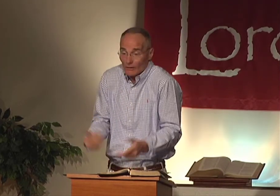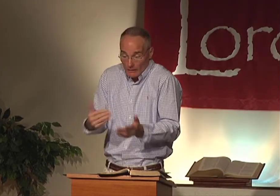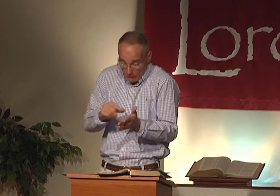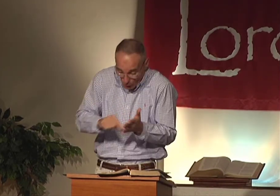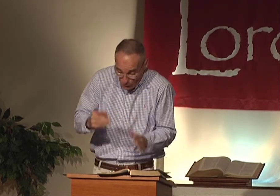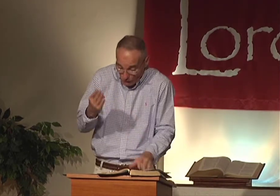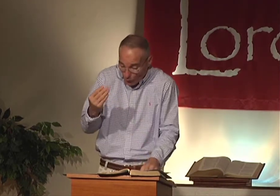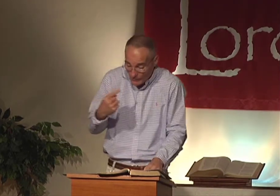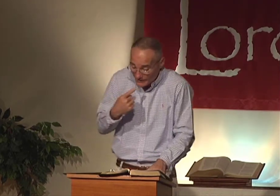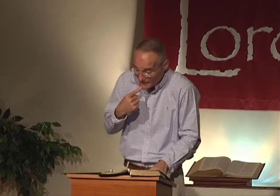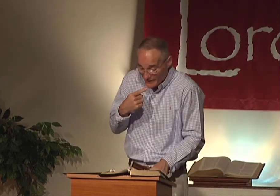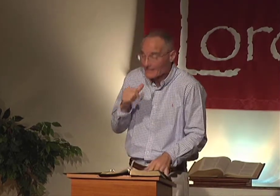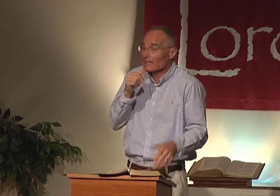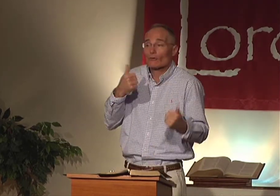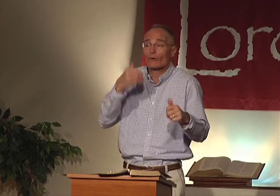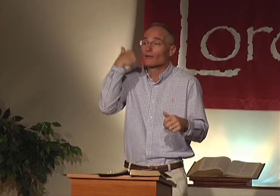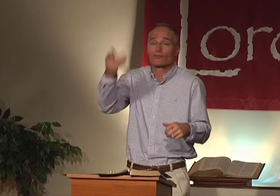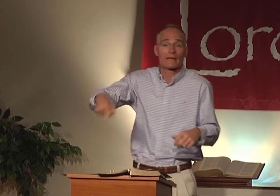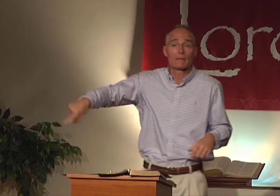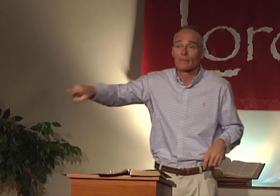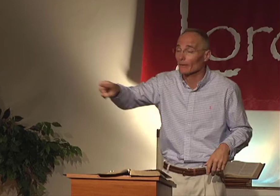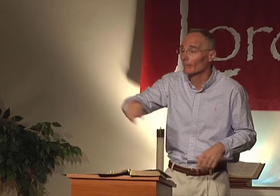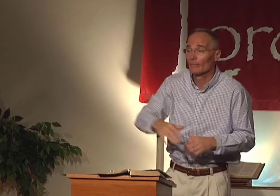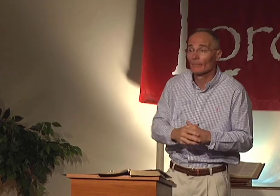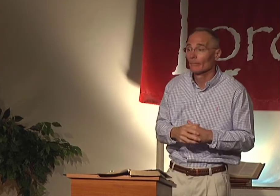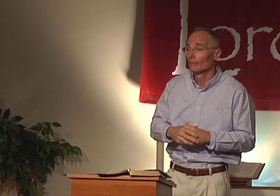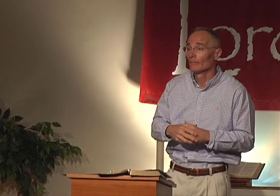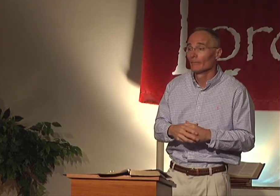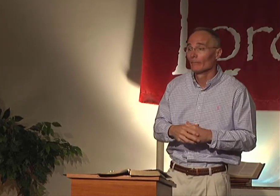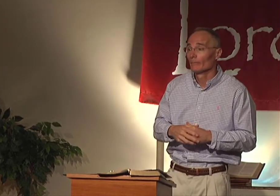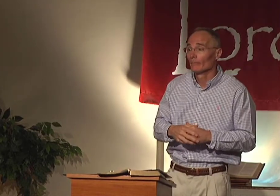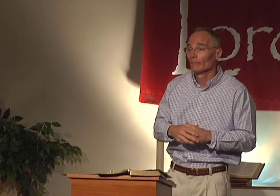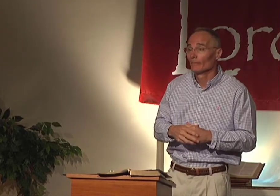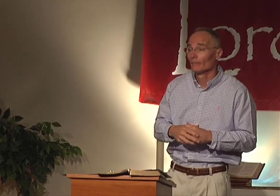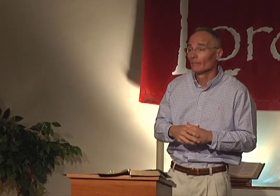He's pleading here. Again, verse 14, it says, he's not trying to shame them.